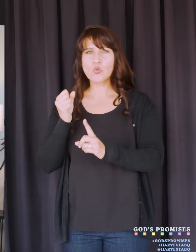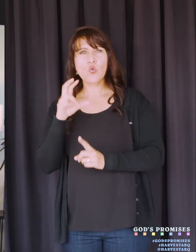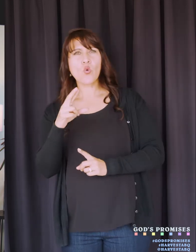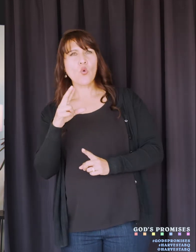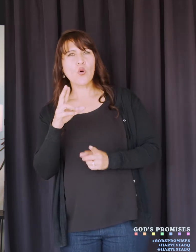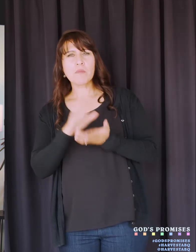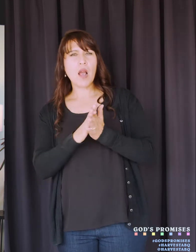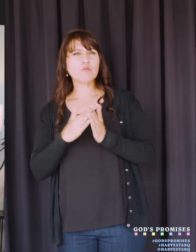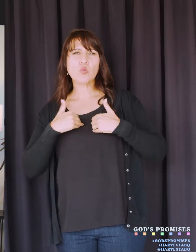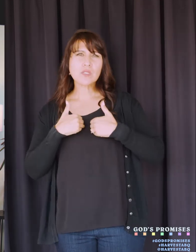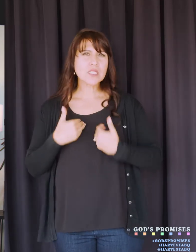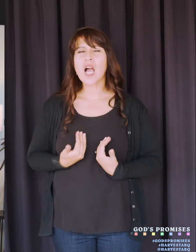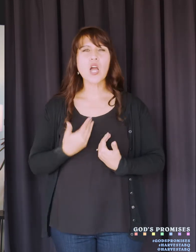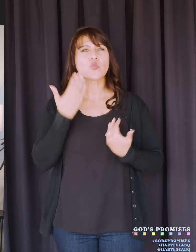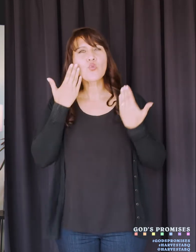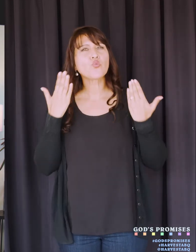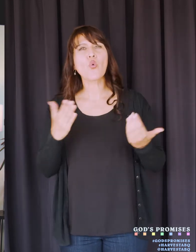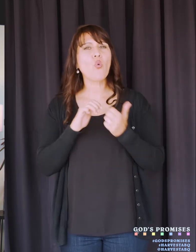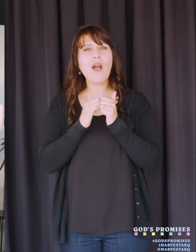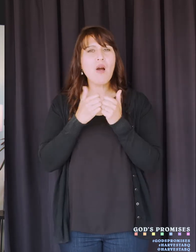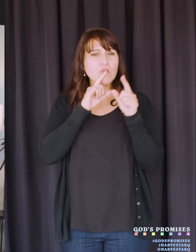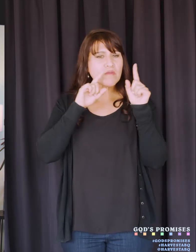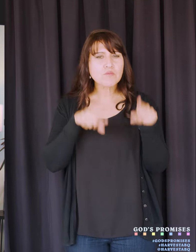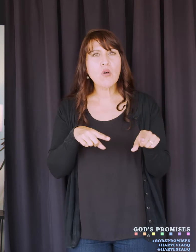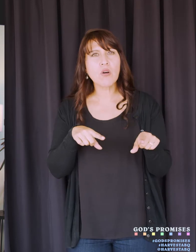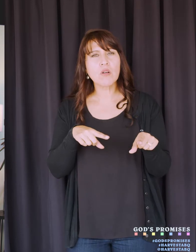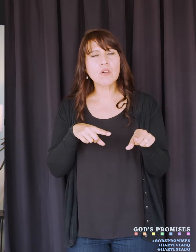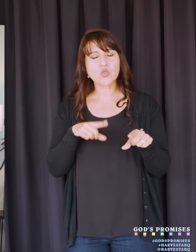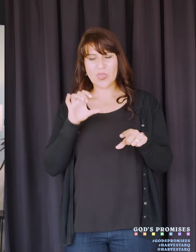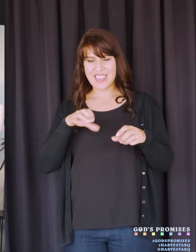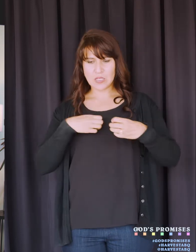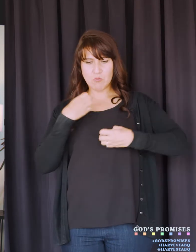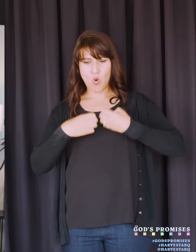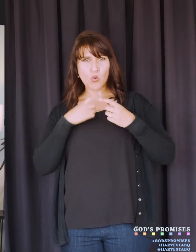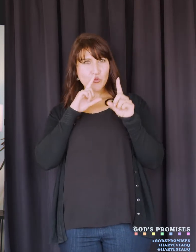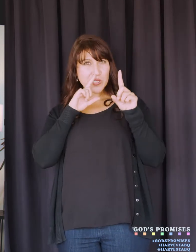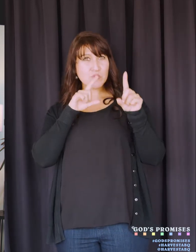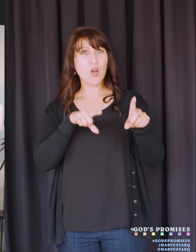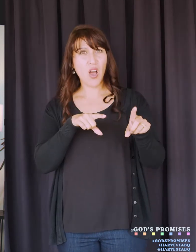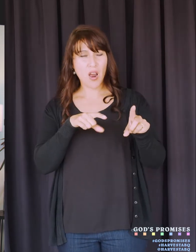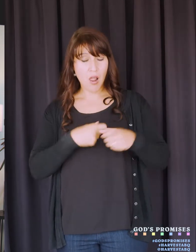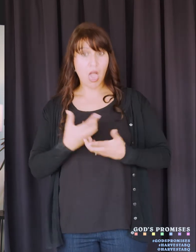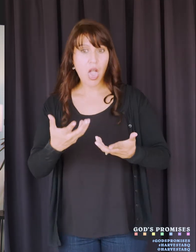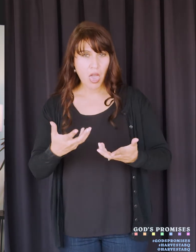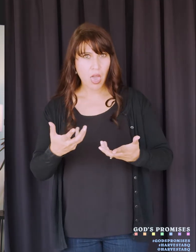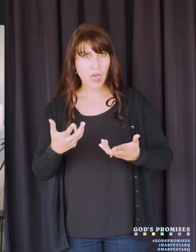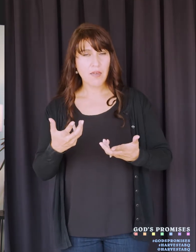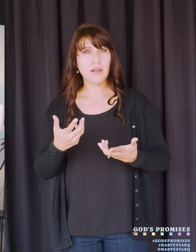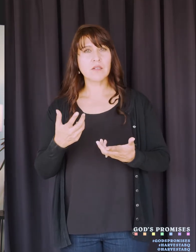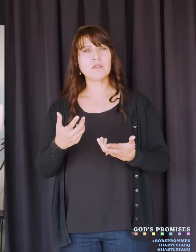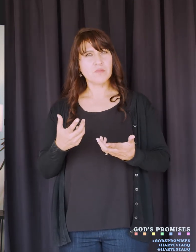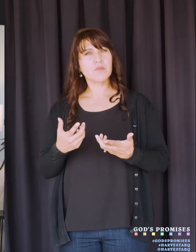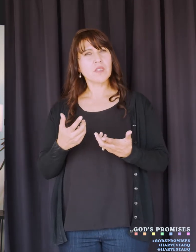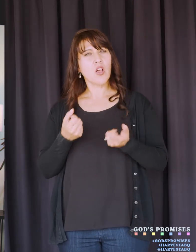get so tired that we don't know how to respond. And so these emotional responses just come out of us. A